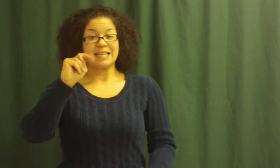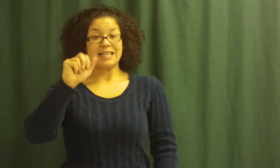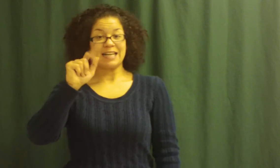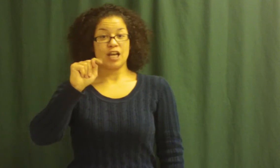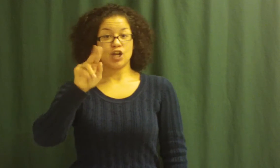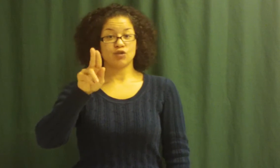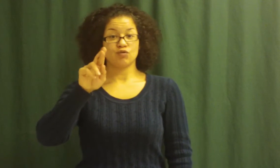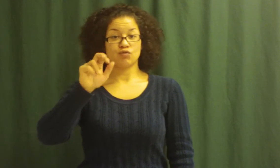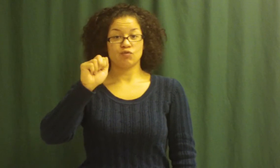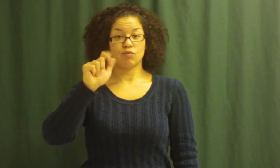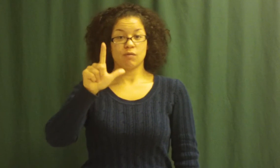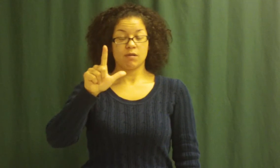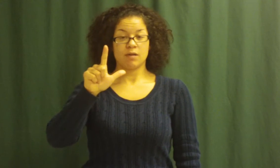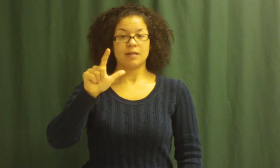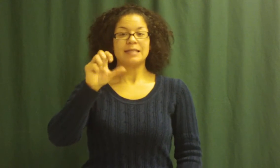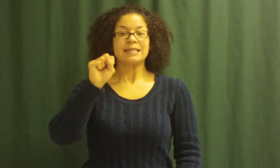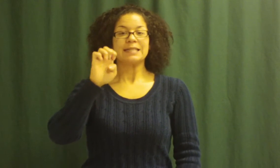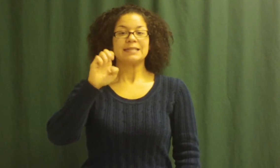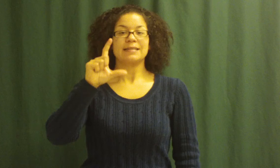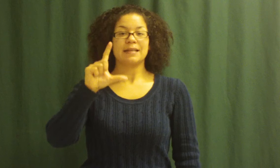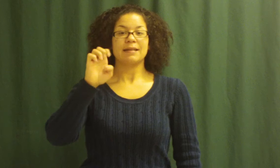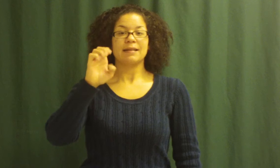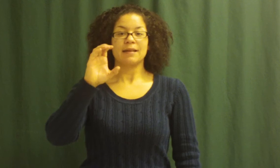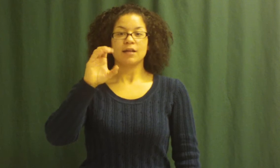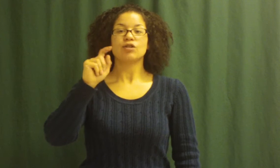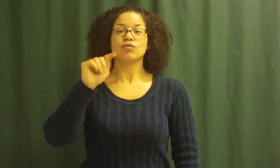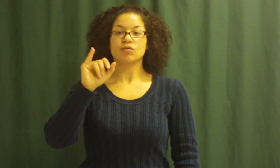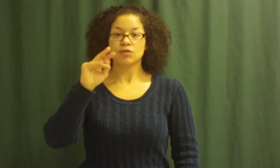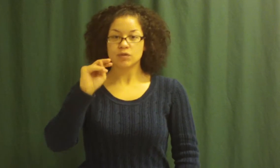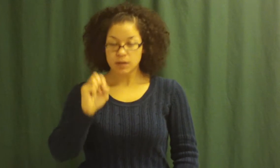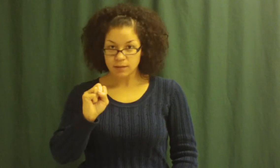that for bodily traits like height.